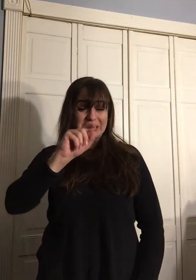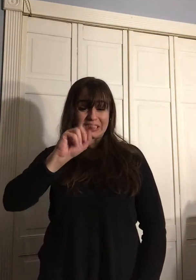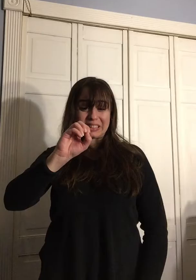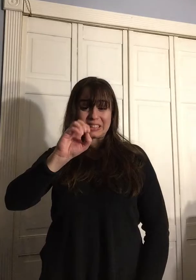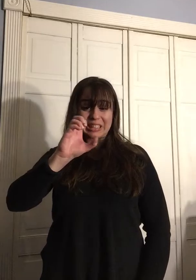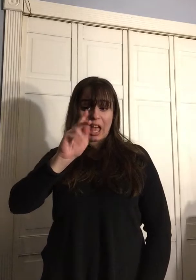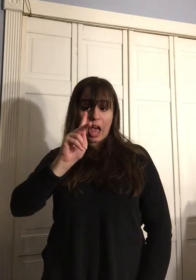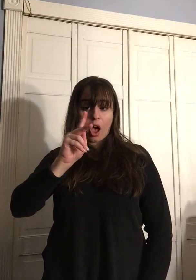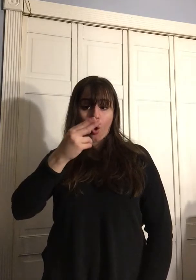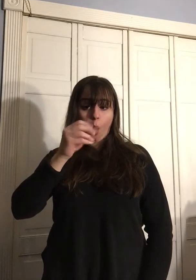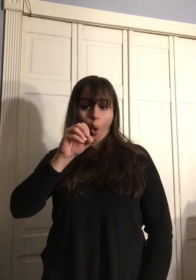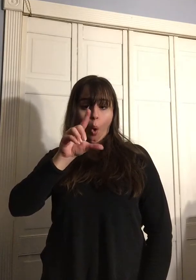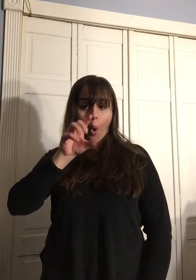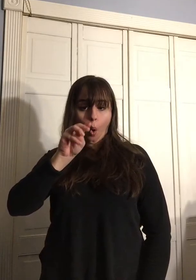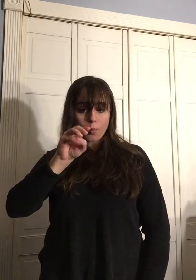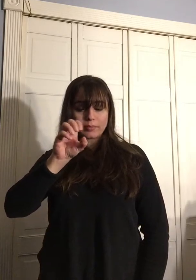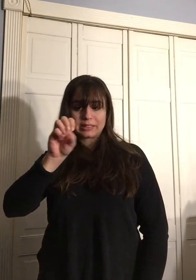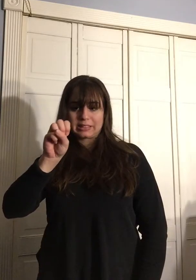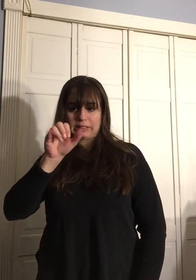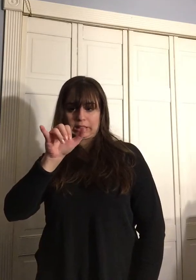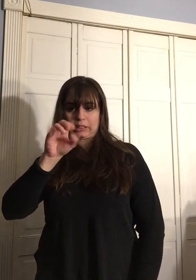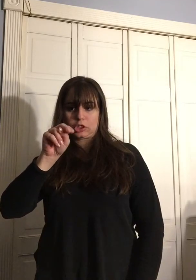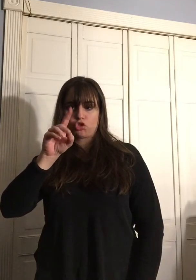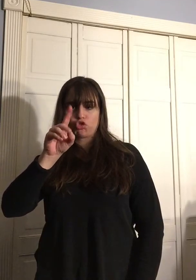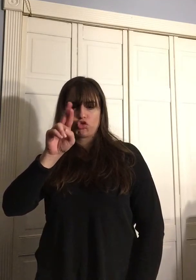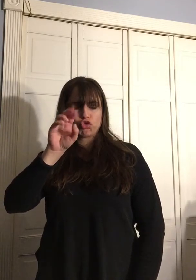was, "Have you heard Stockholm Syndrome?"